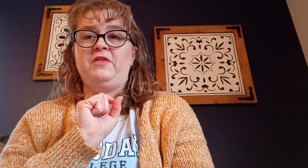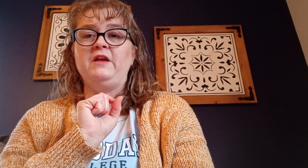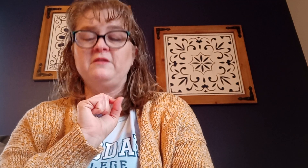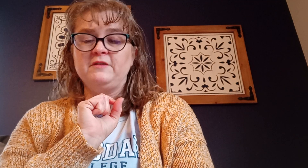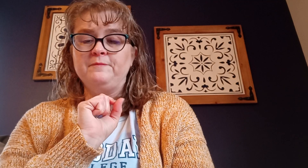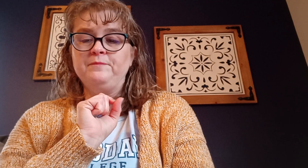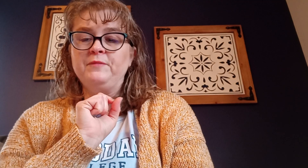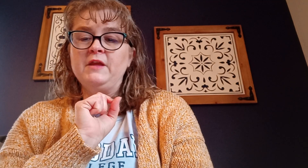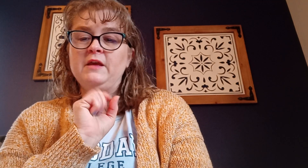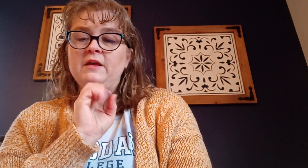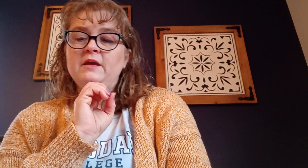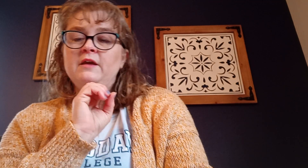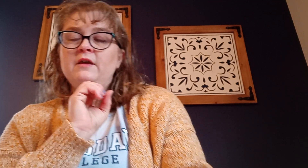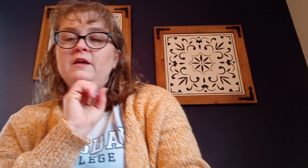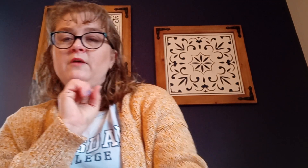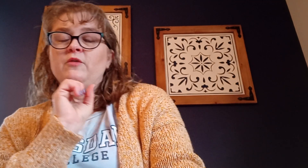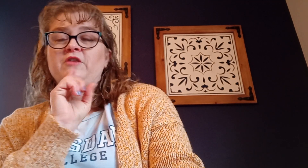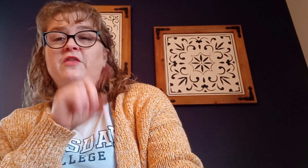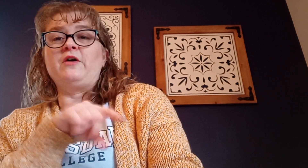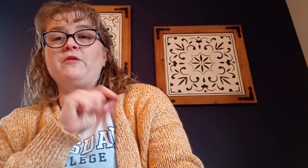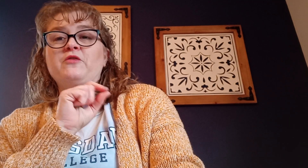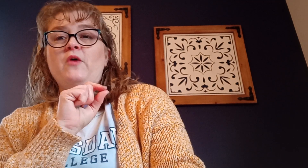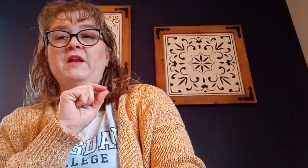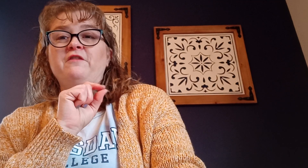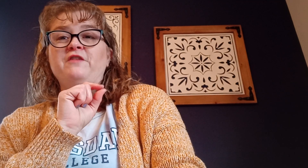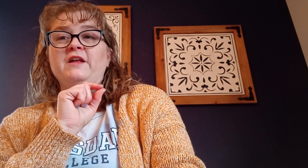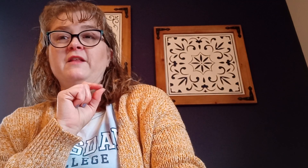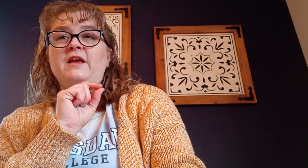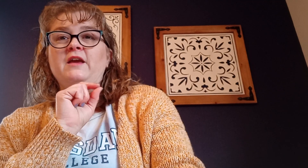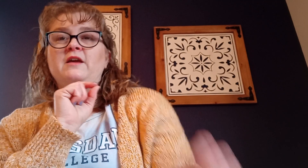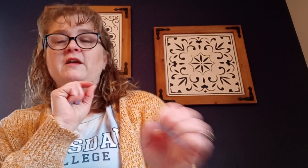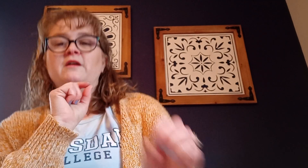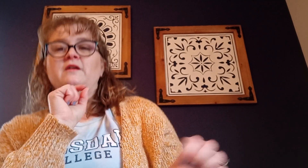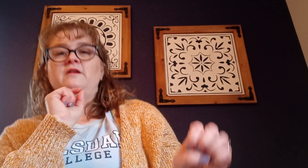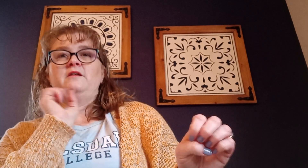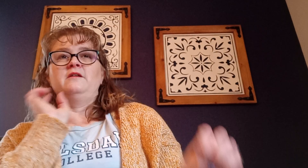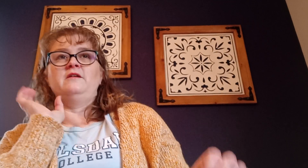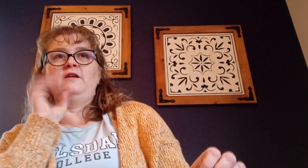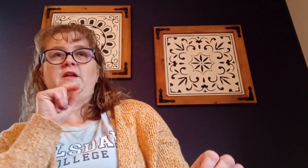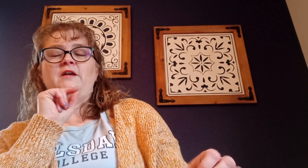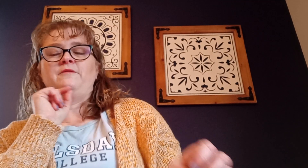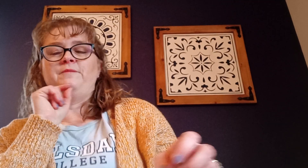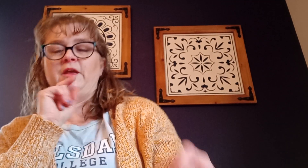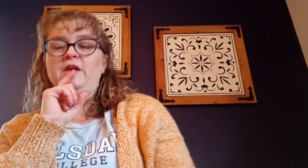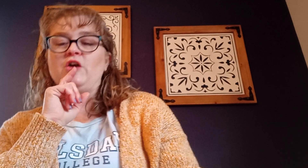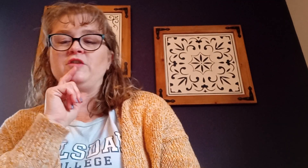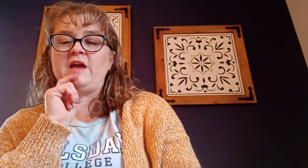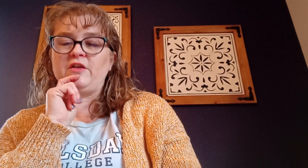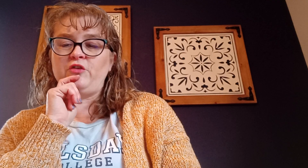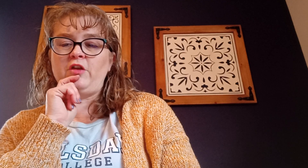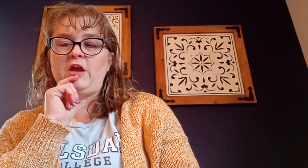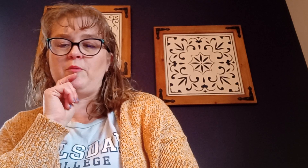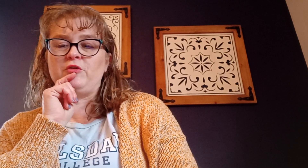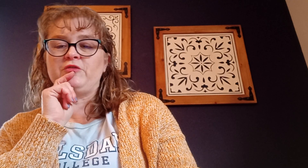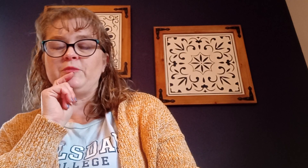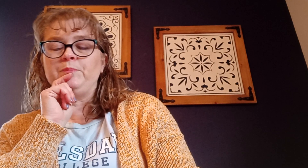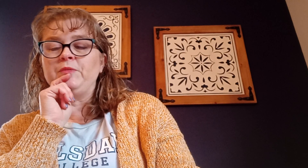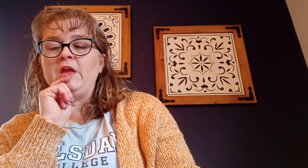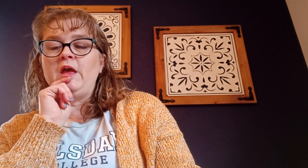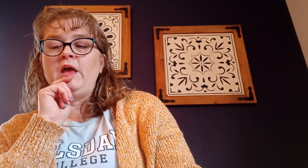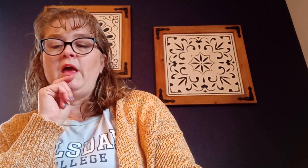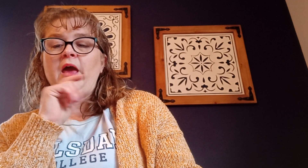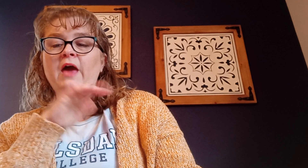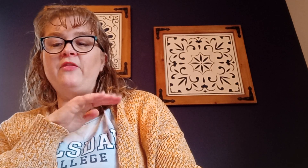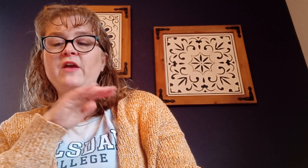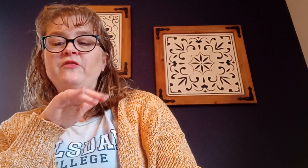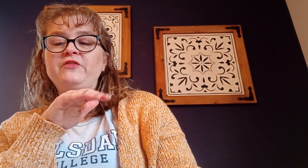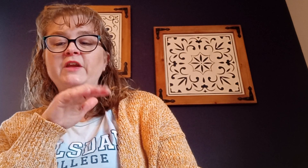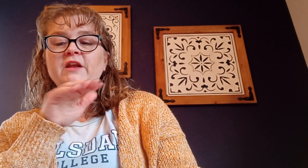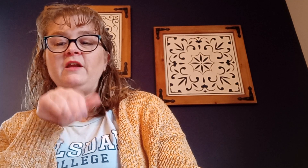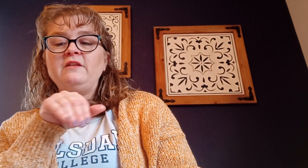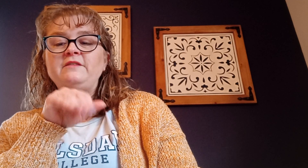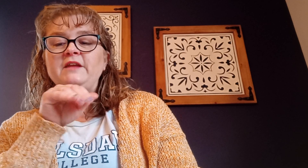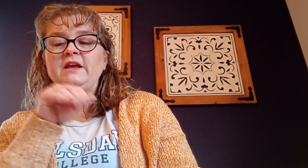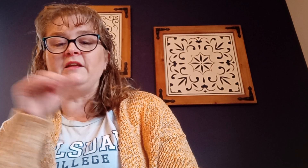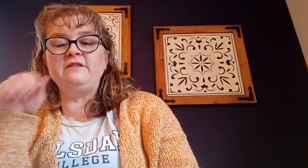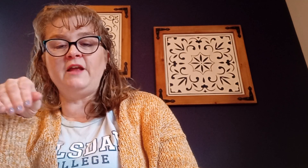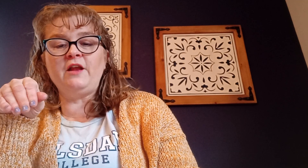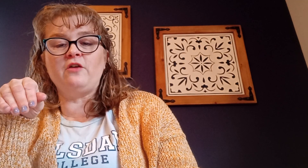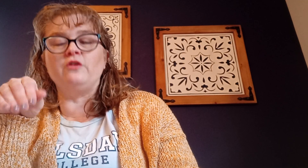it, which I thought was kind of fun. Like, they can go attack their neighbors. And they have stinging tentacles